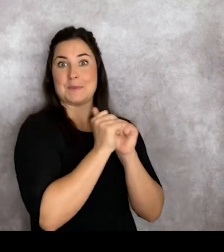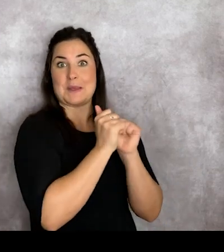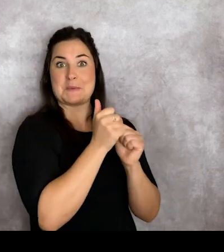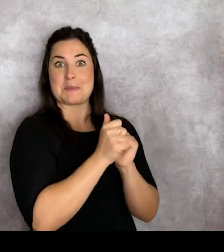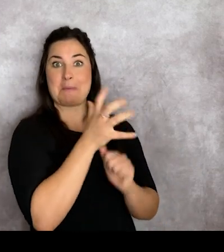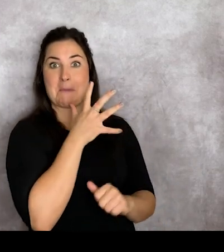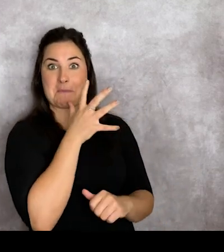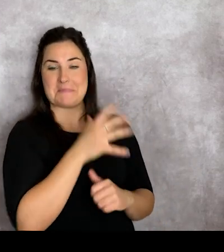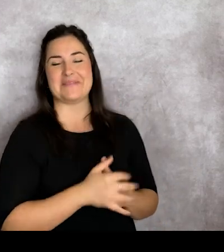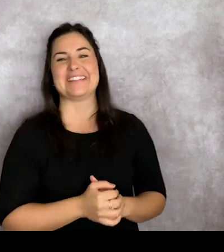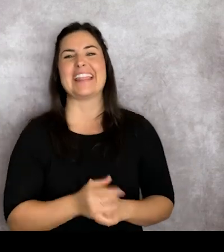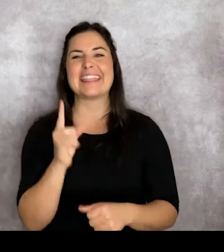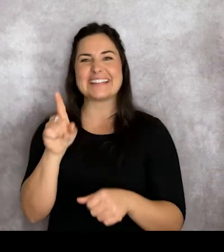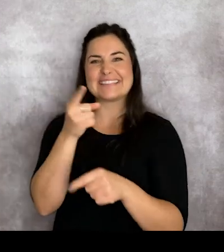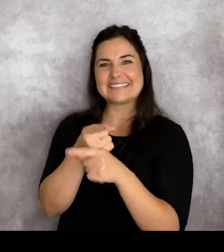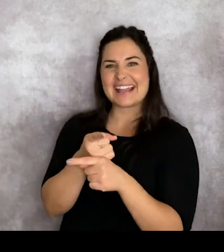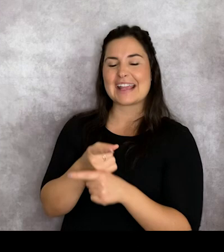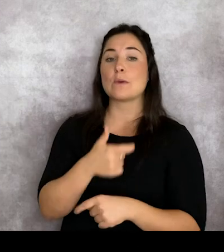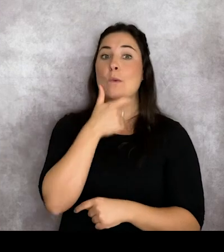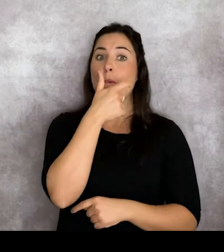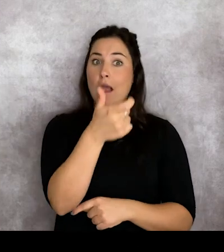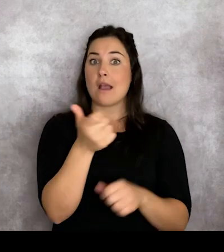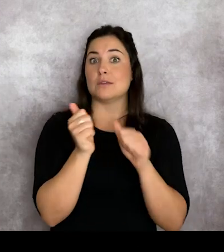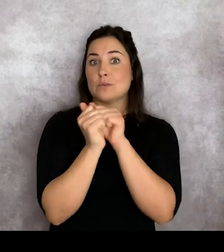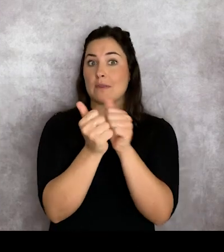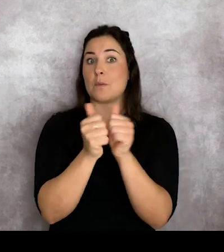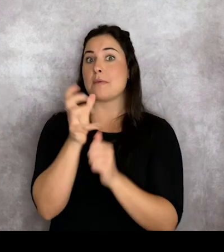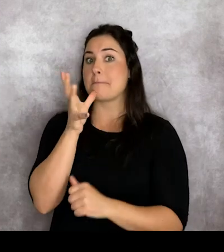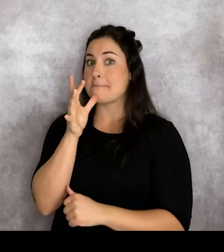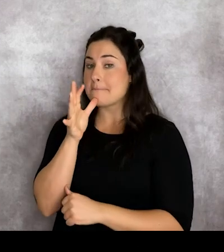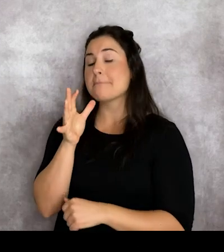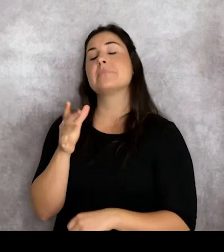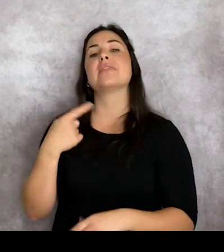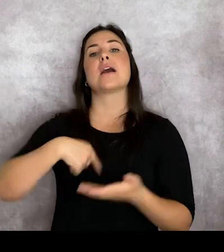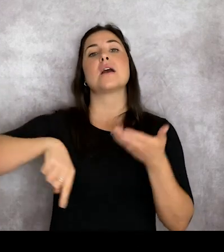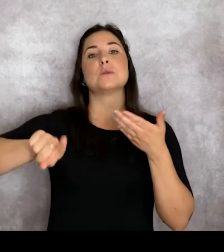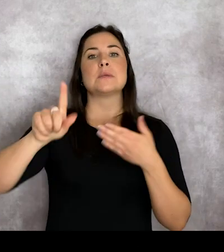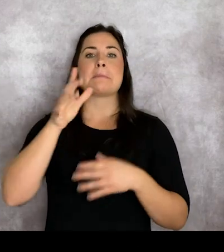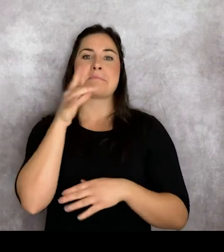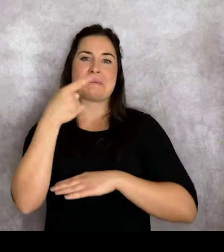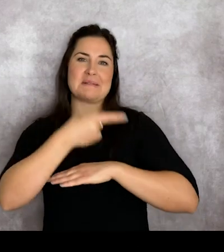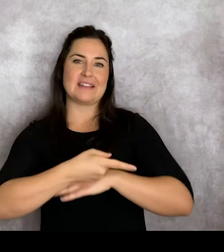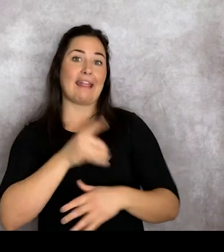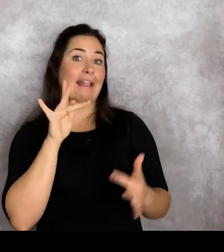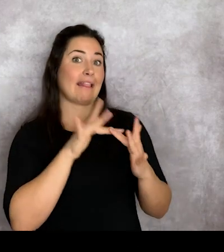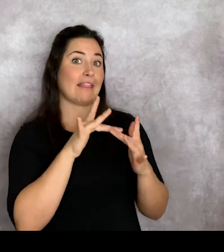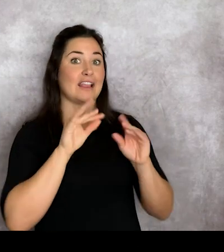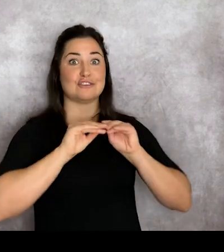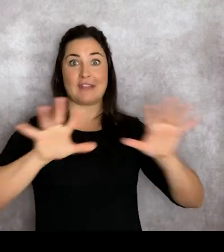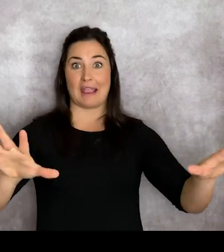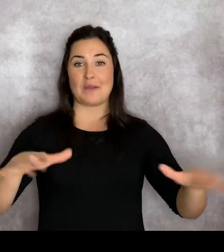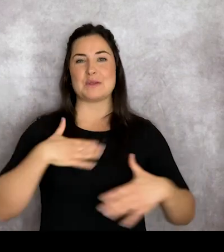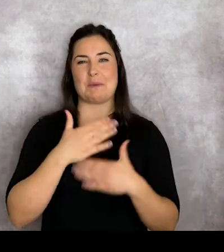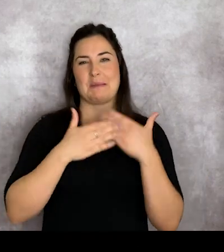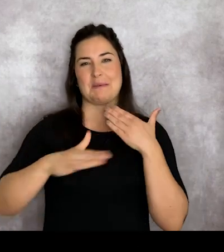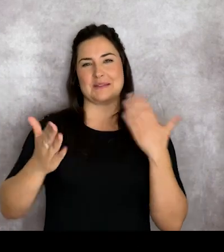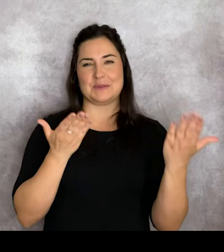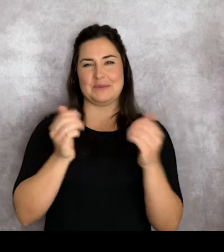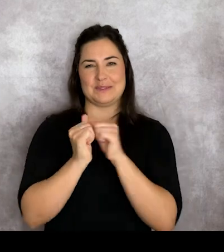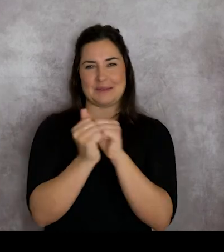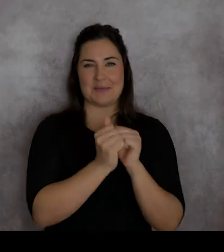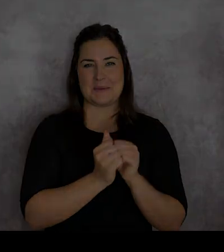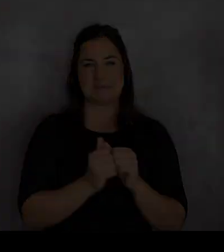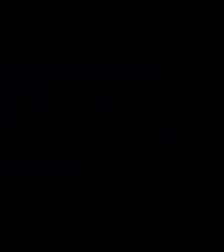Exactly. That's right. Tune in for a special Mother's Day service next week. And once again, click that share button and let's enjoy the rest of the service